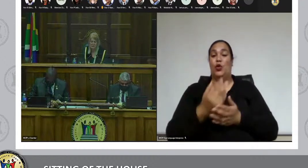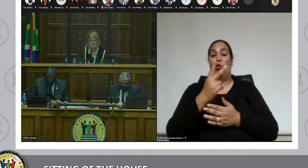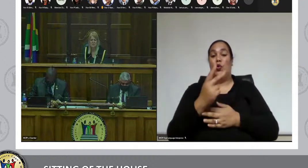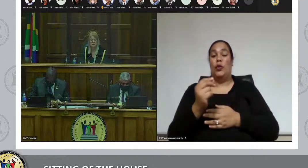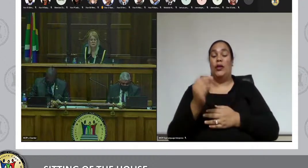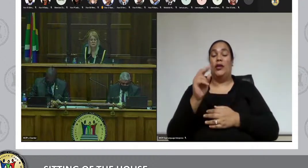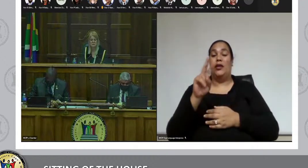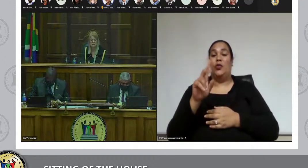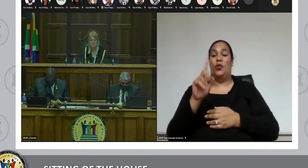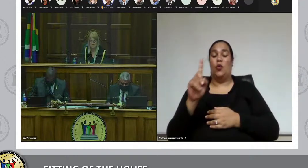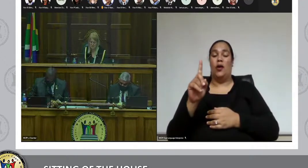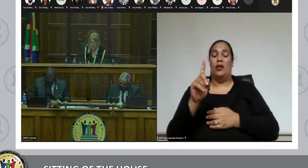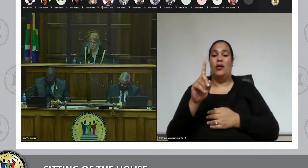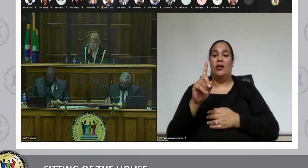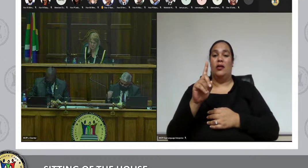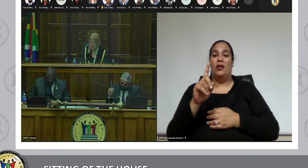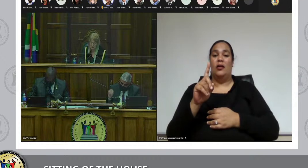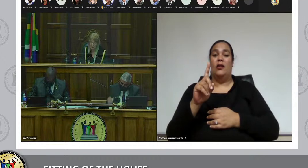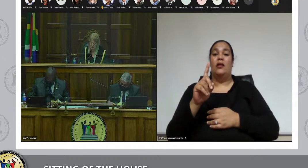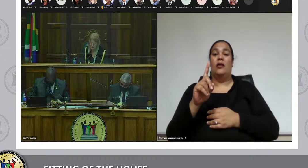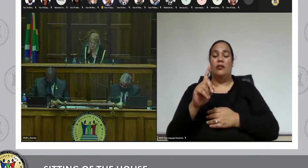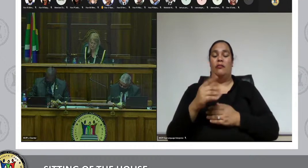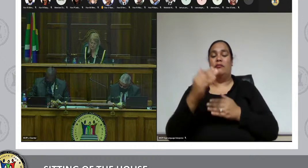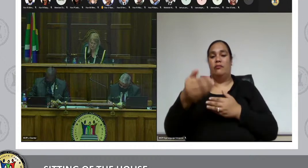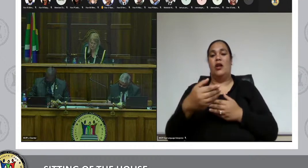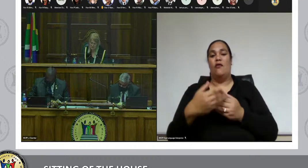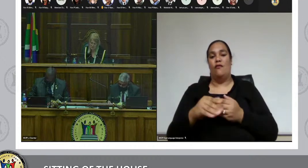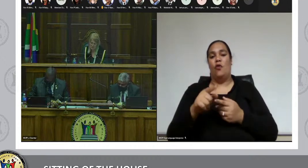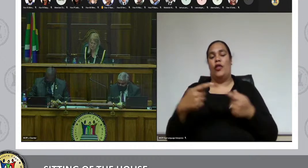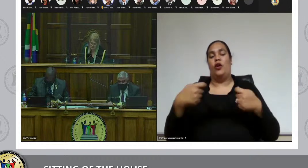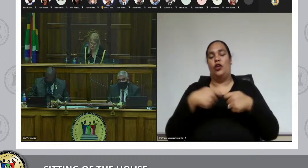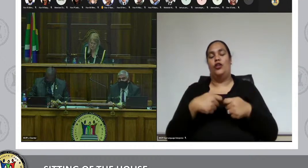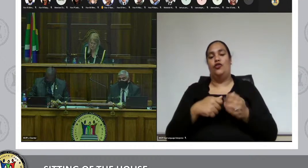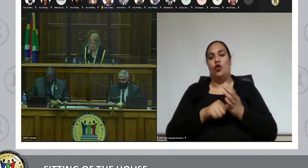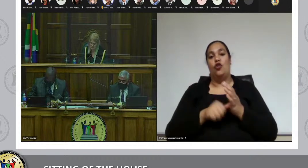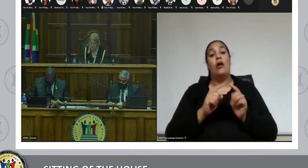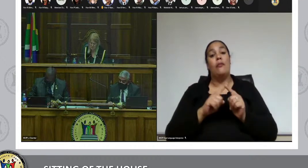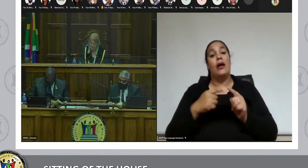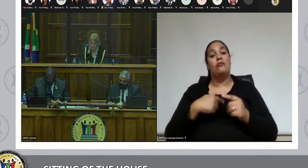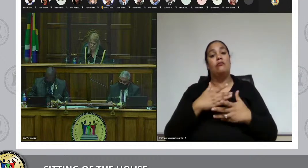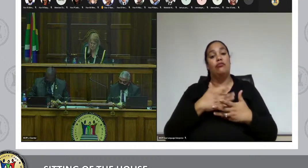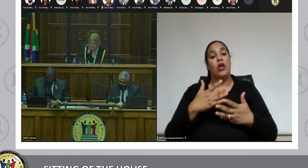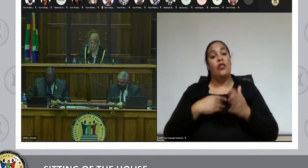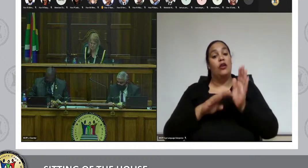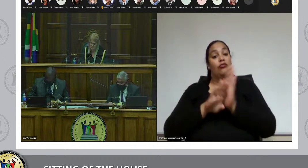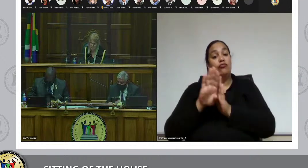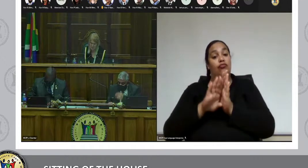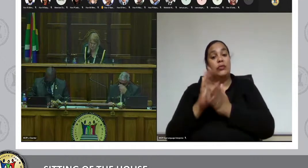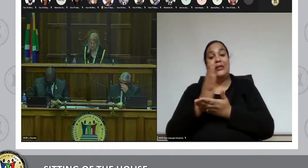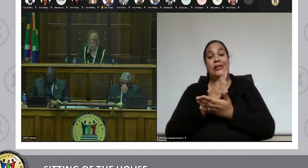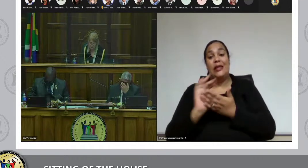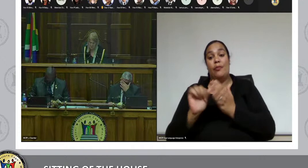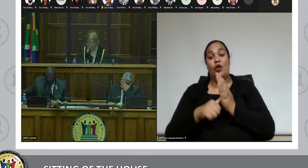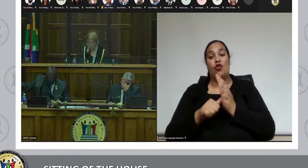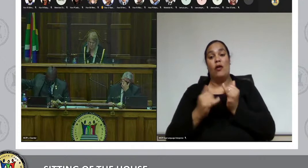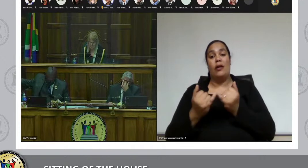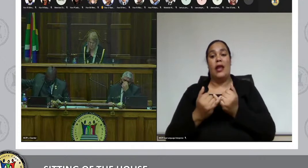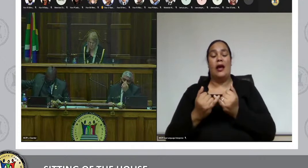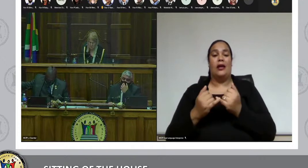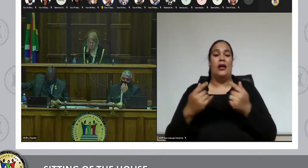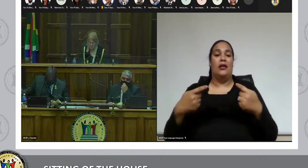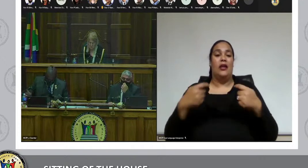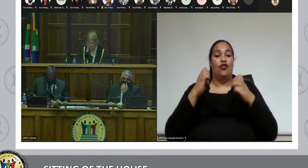2021 million rand over the 2021 MTF period for conditional grants. While one appreciates the increases in some of these grants, such as the